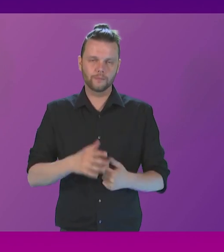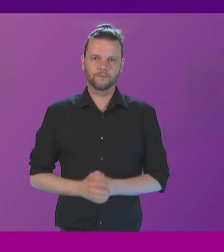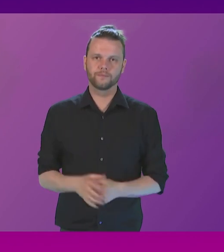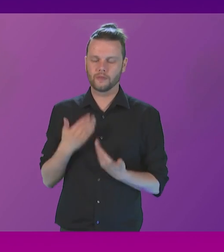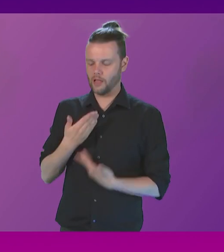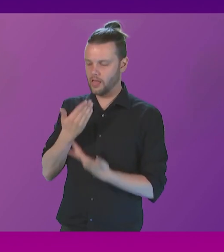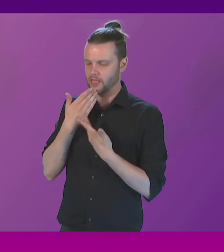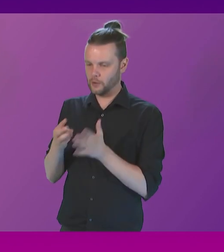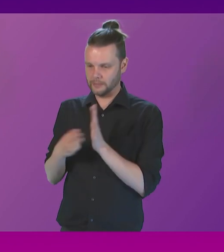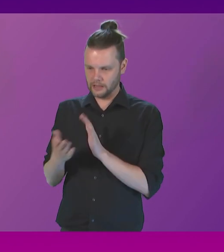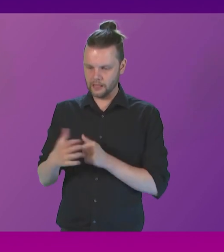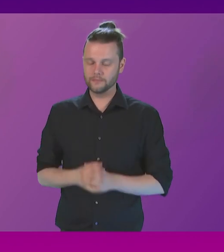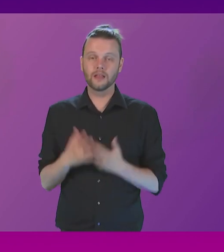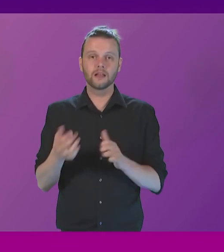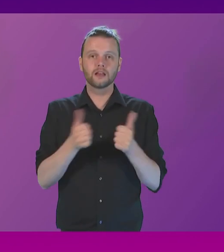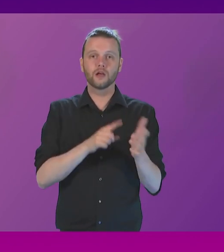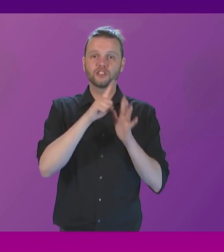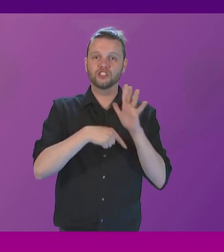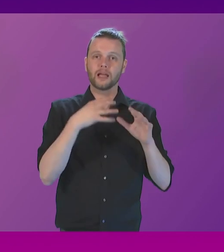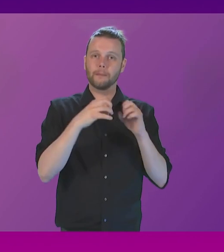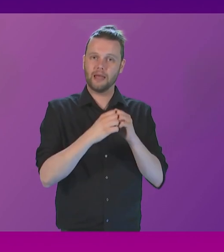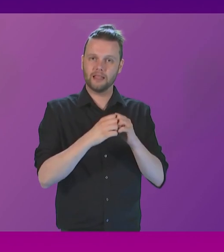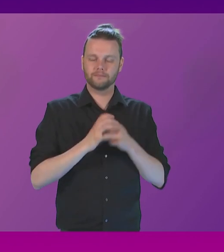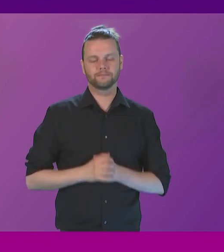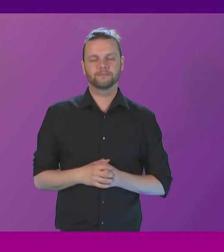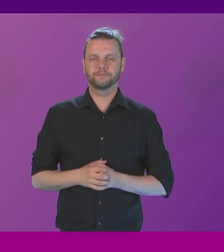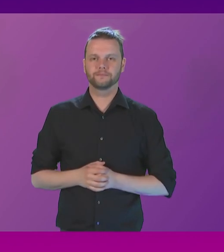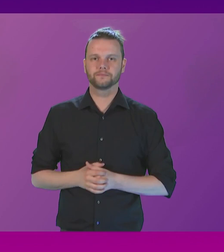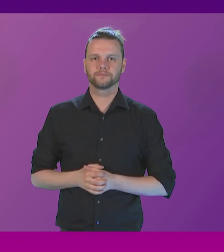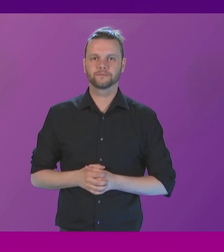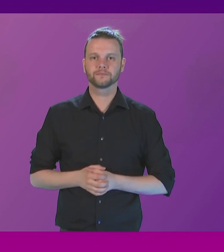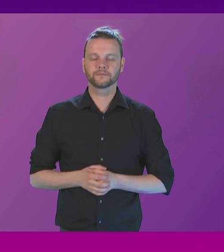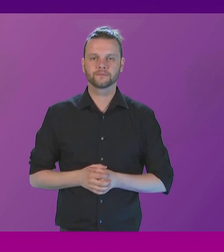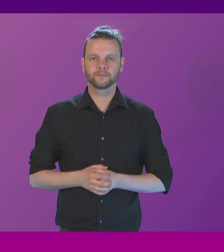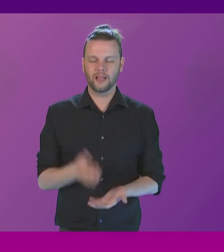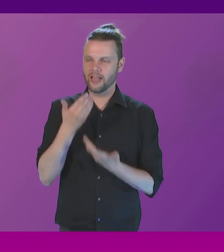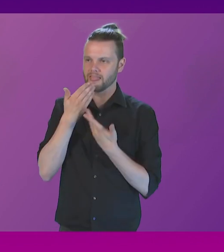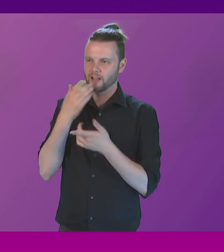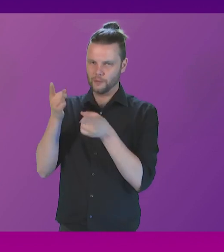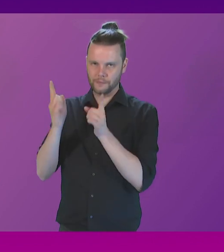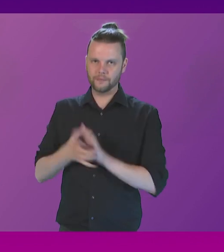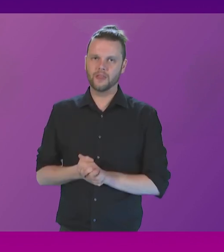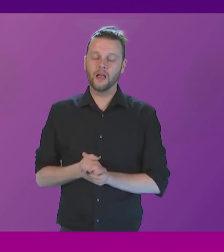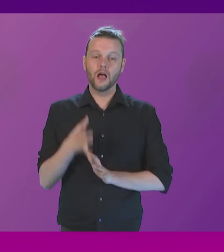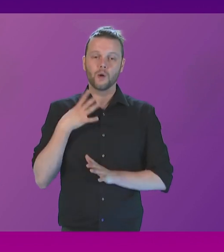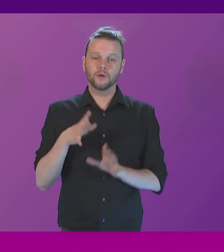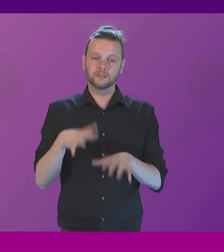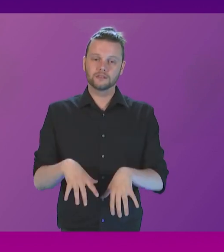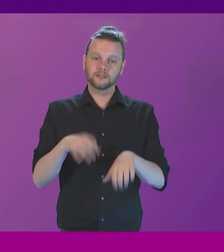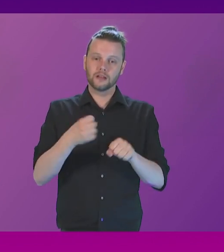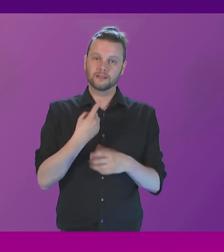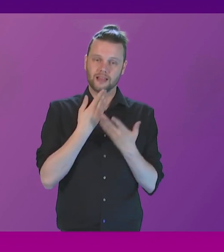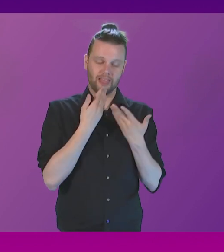Thank you, Mr. Mundell. I now call Jackie Bealey to be followed by Karen Adam. Bealey. Thank you, Presiding Officer. Let me begin by thanking